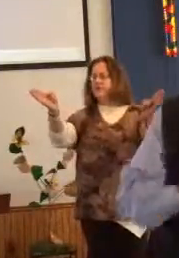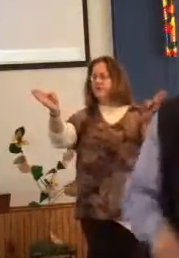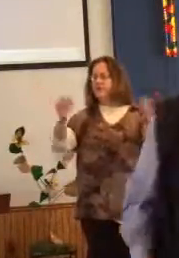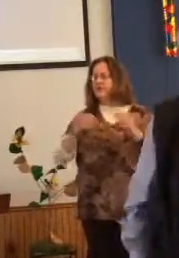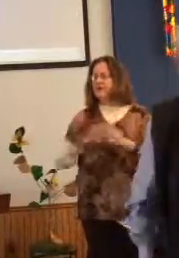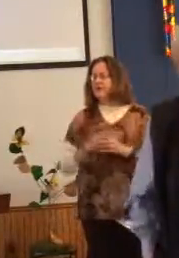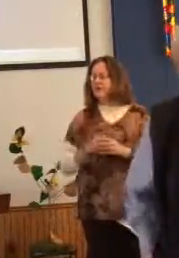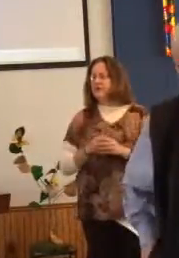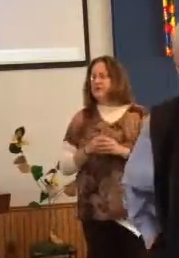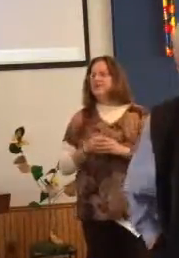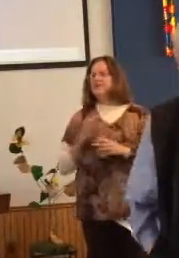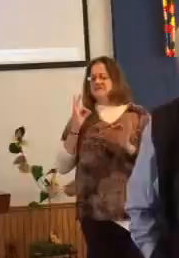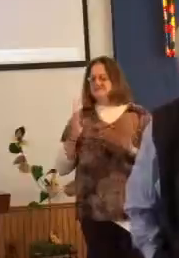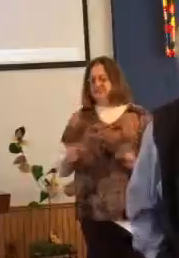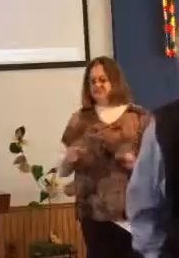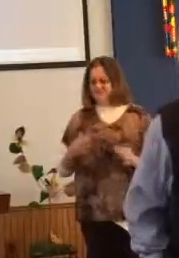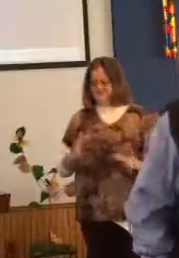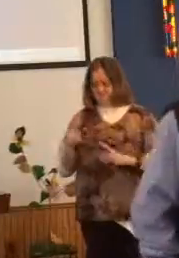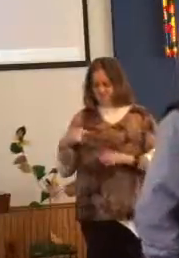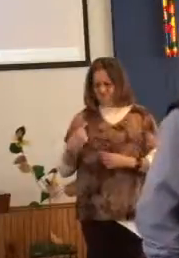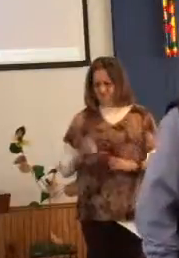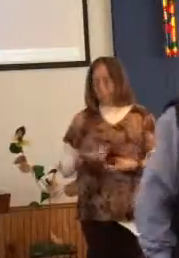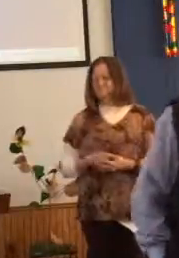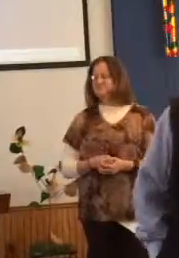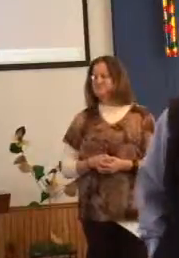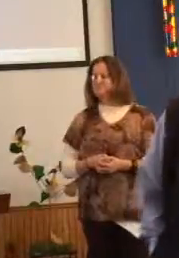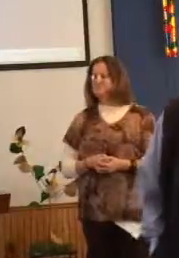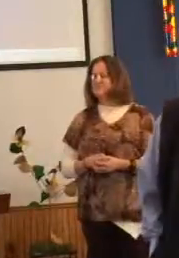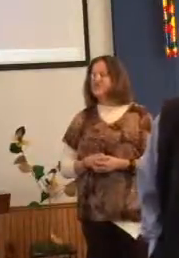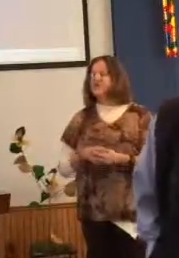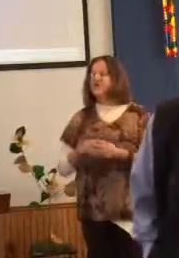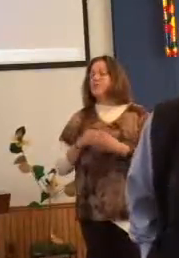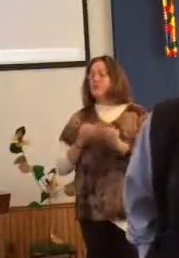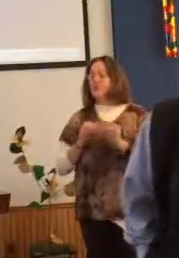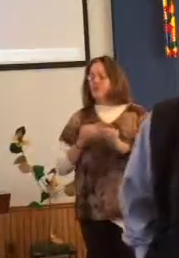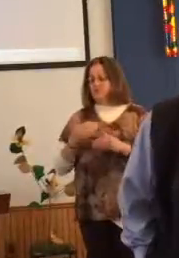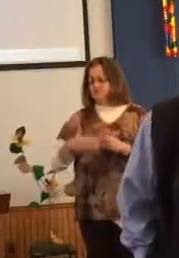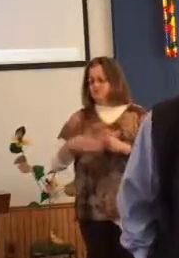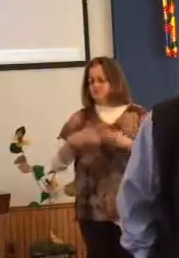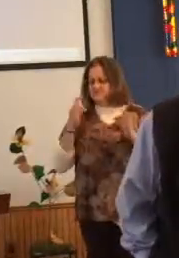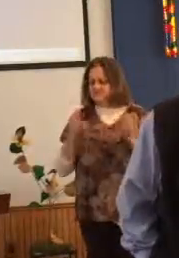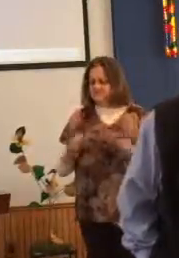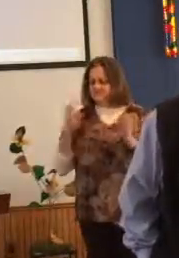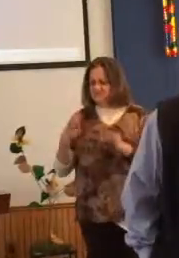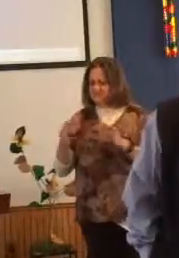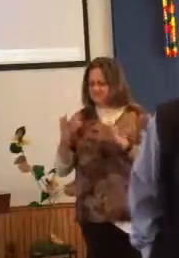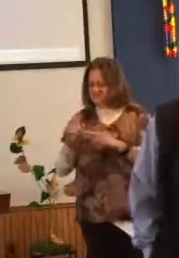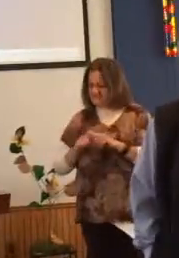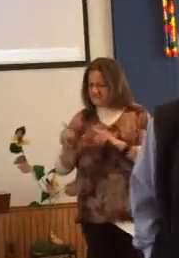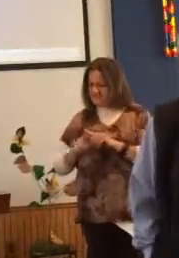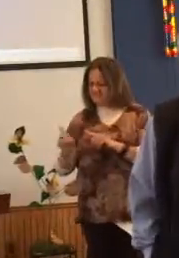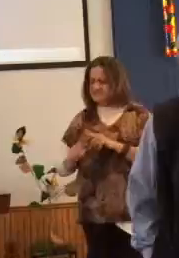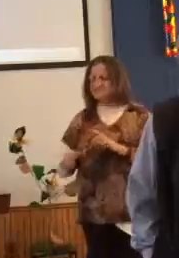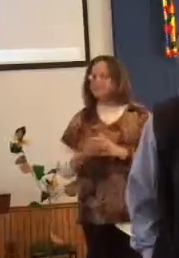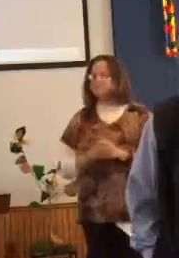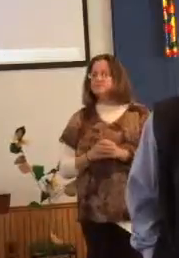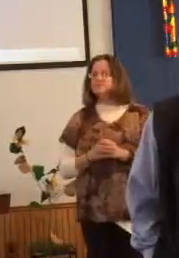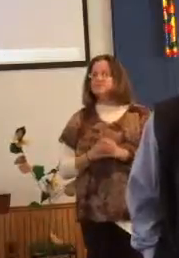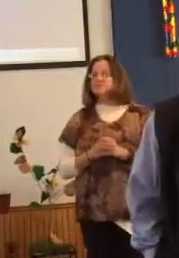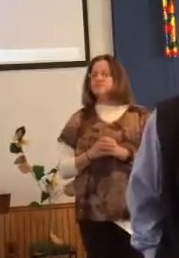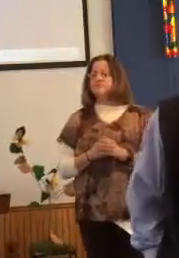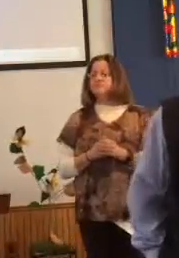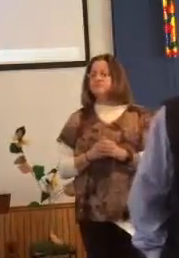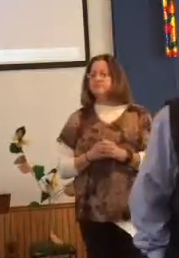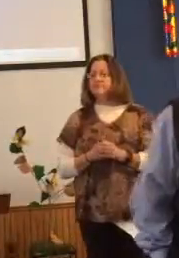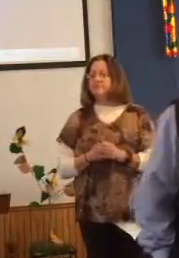Decisions have been made. More decisions need to be made. All of us are